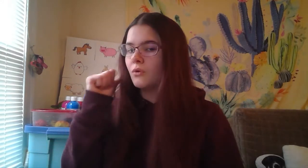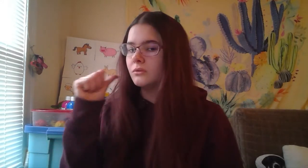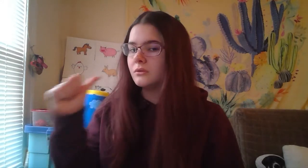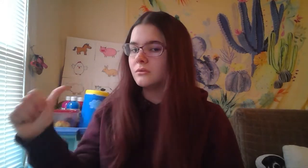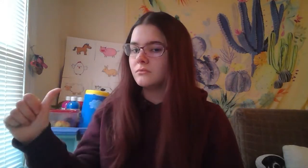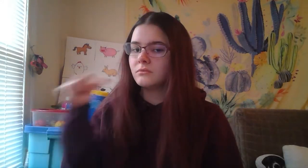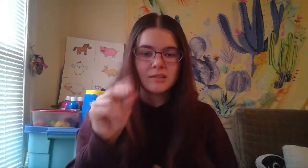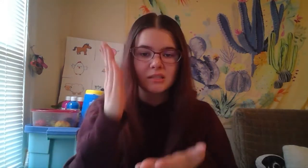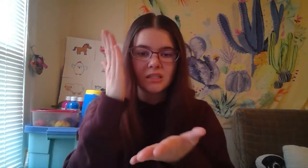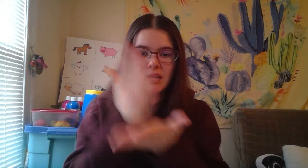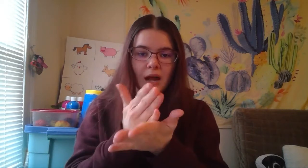won't, stop.